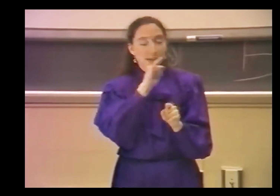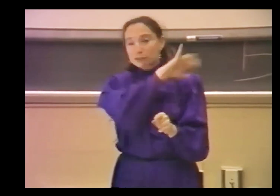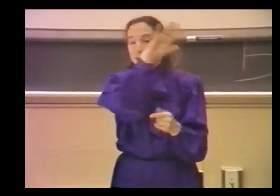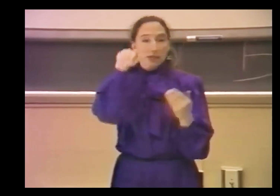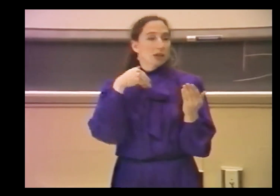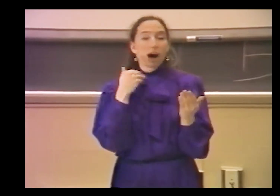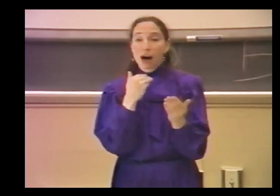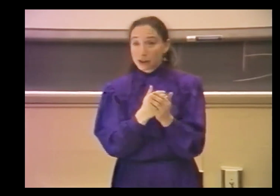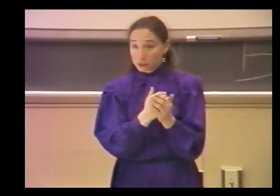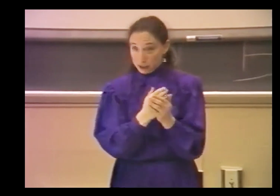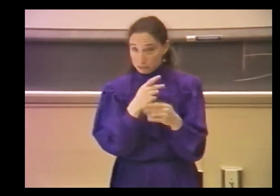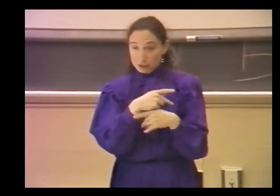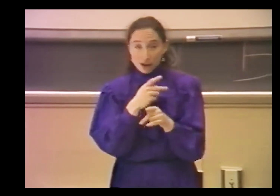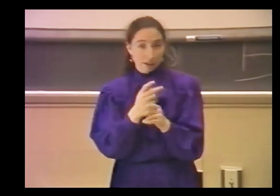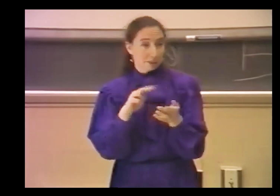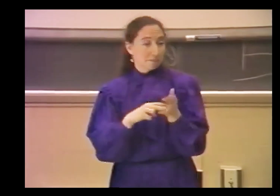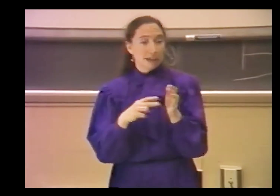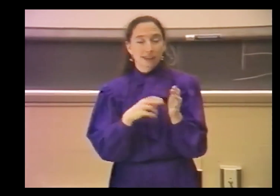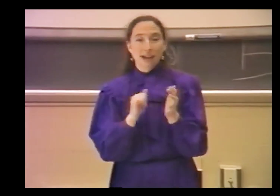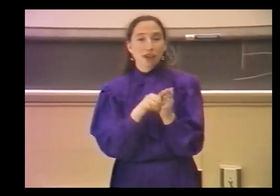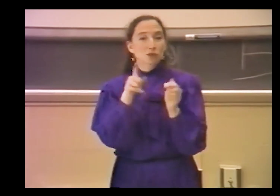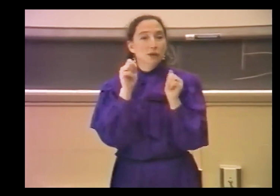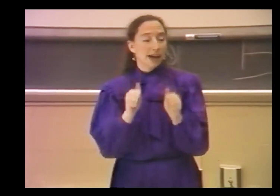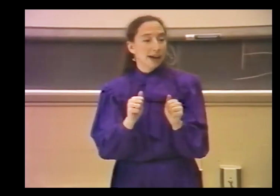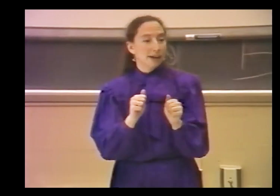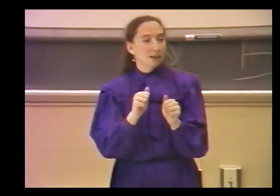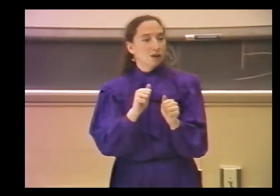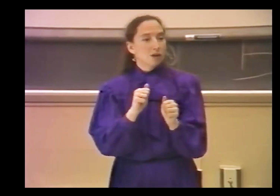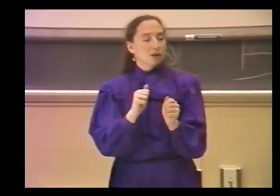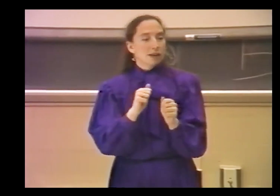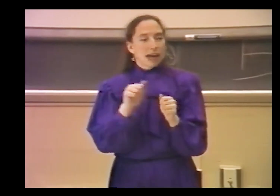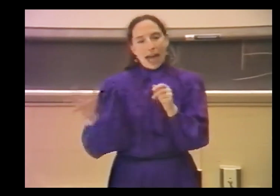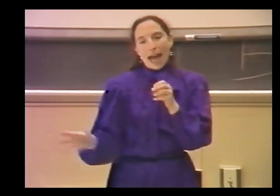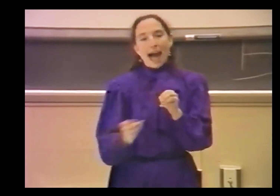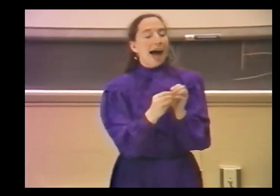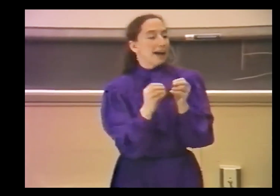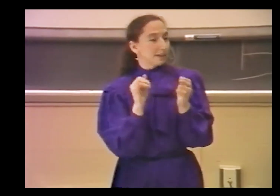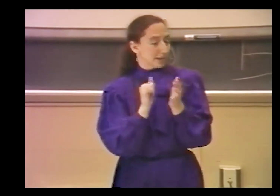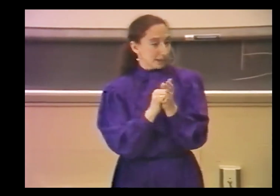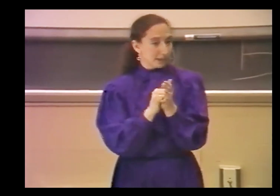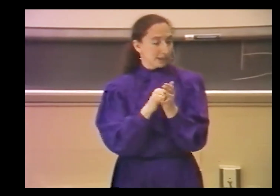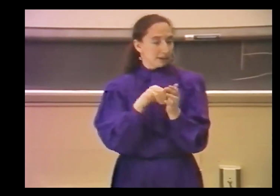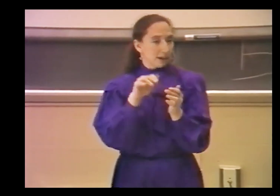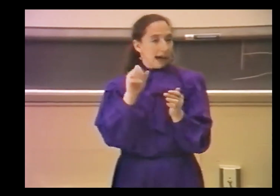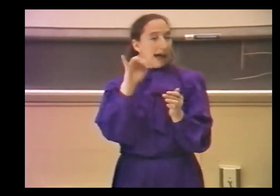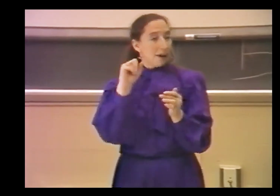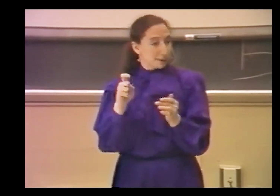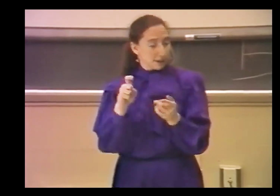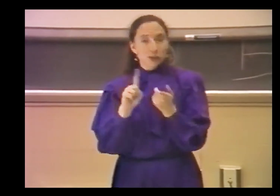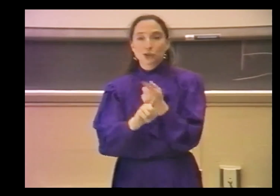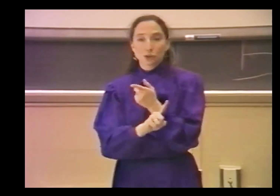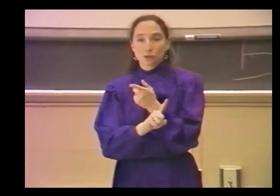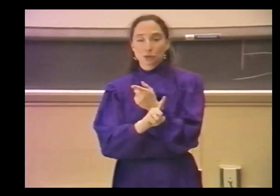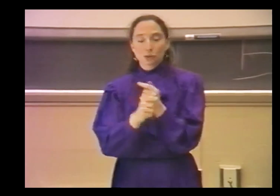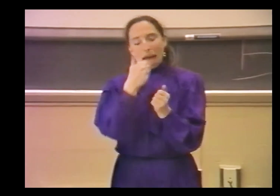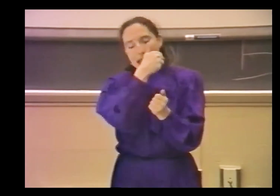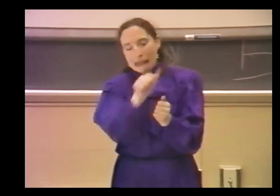it's entirely productive, meaning that you can add this affix to